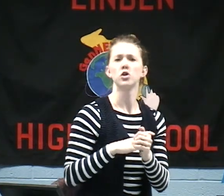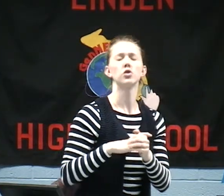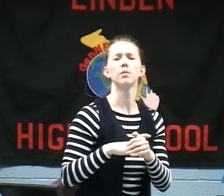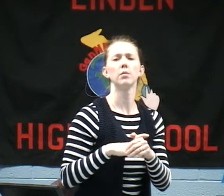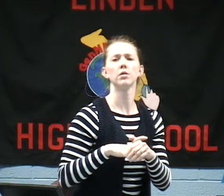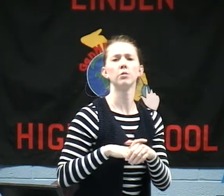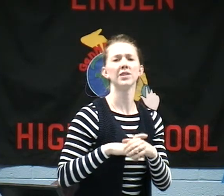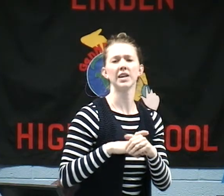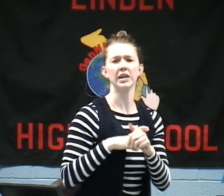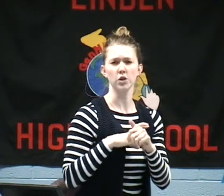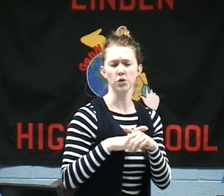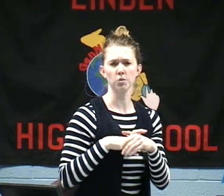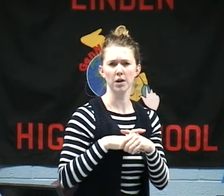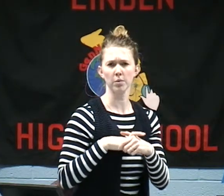Do you remember? Was that like a YouTube clip?